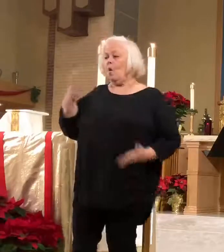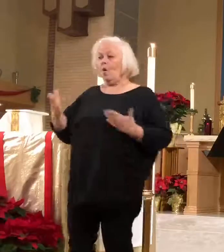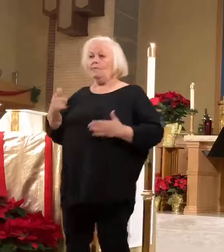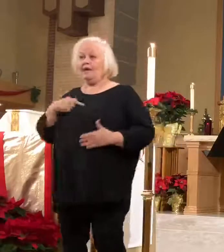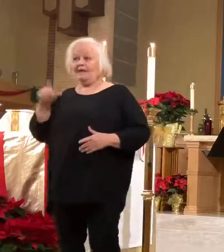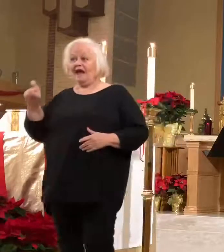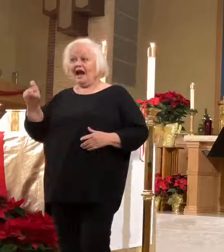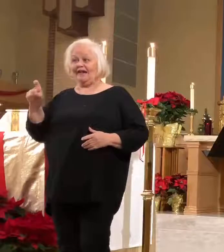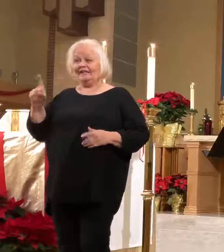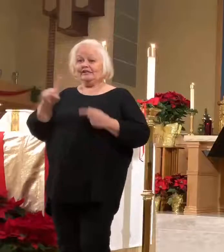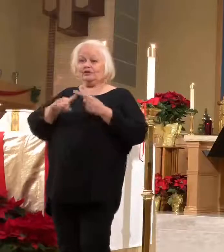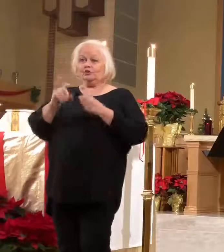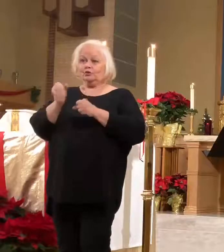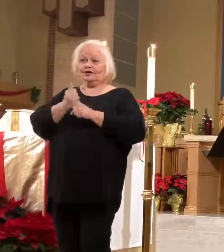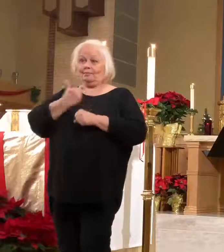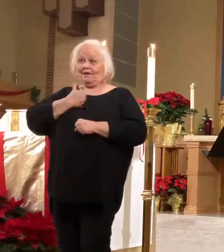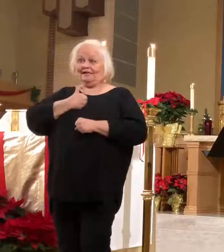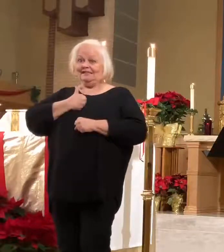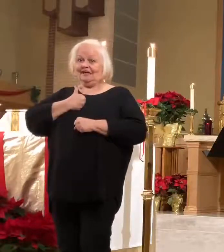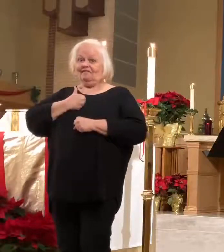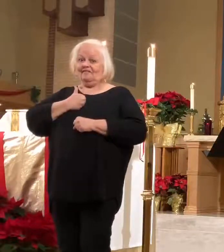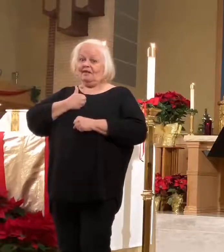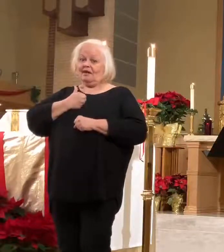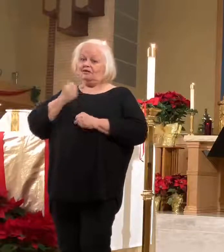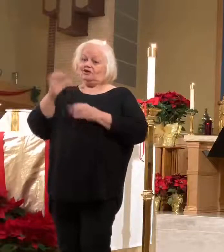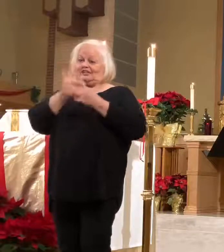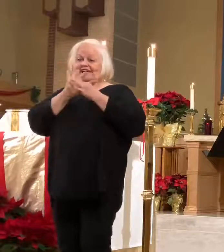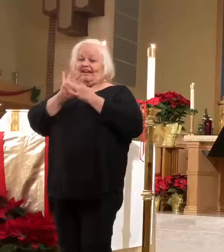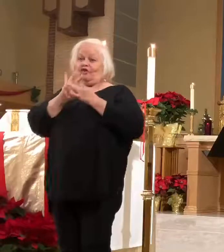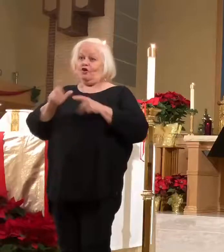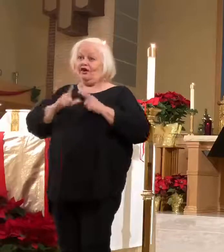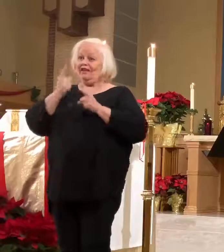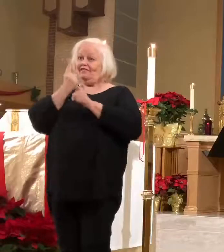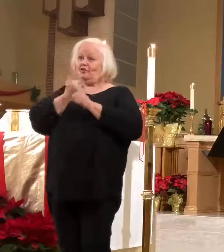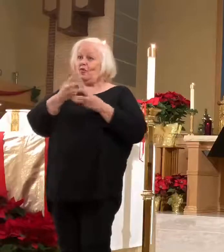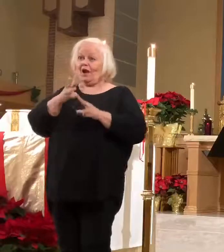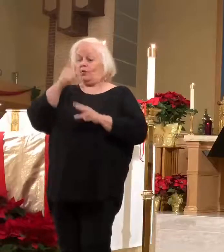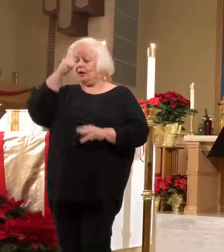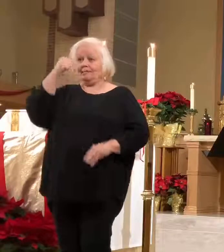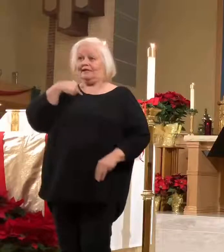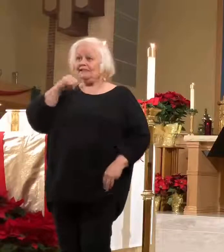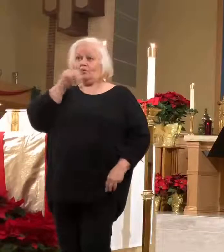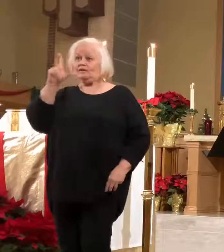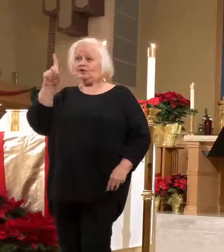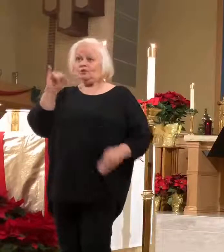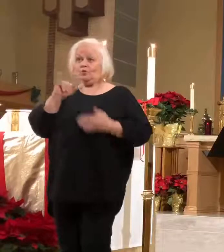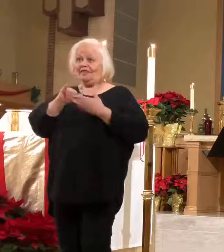stuff together moment because I haven't been living the right way. You know, we do that a lot